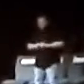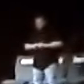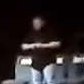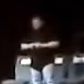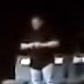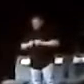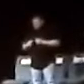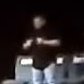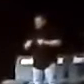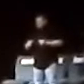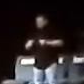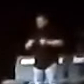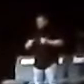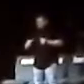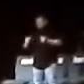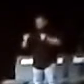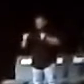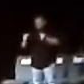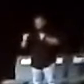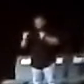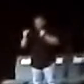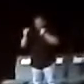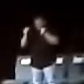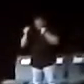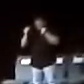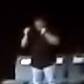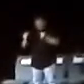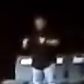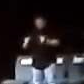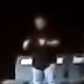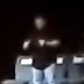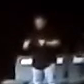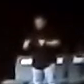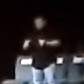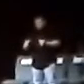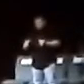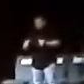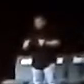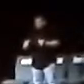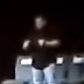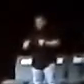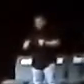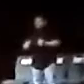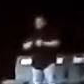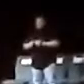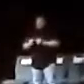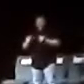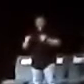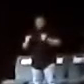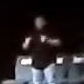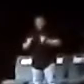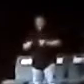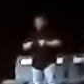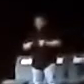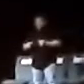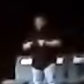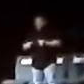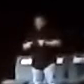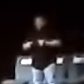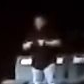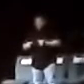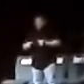cup. And just take a moment and say, Lord Jesus, you know I've sat in those chairs. You know I'm sitting in one of those chairs now,